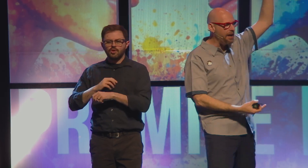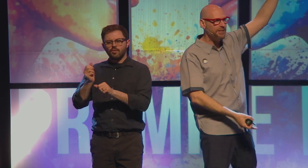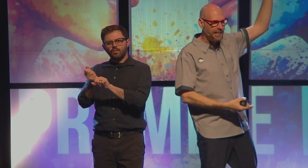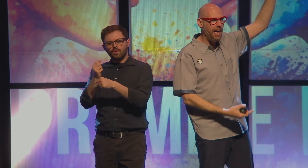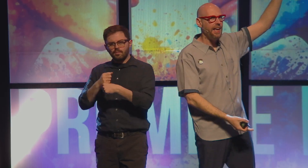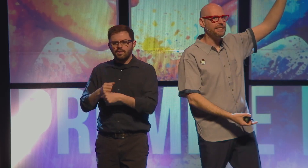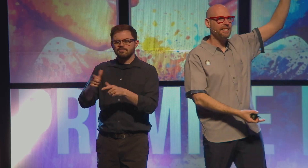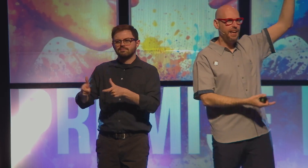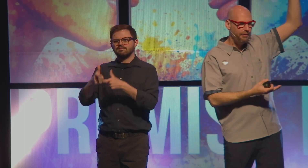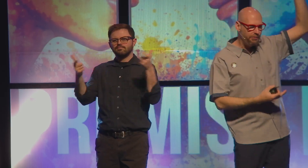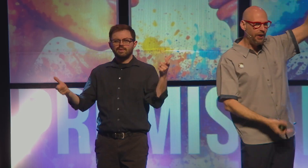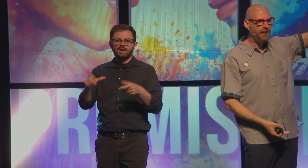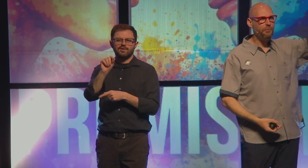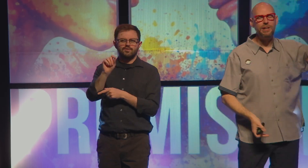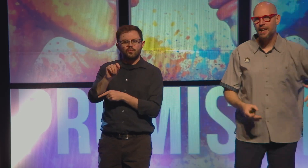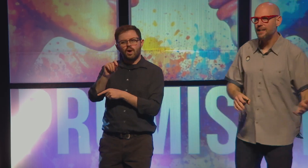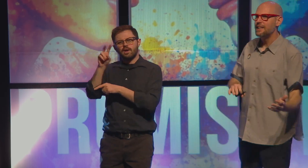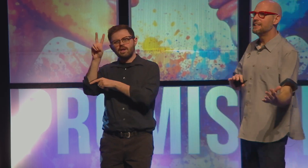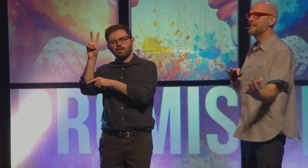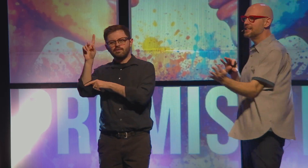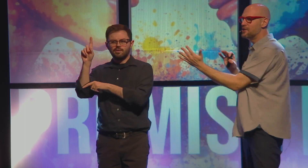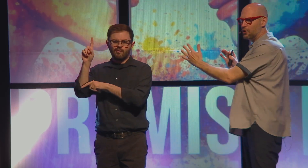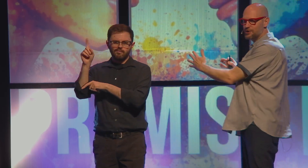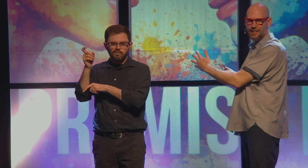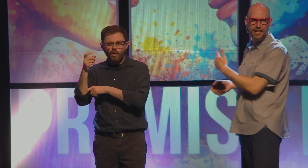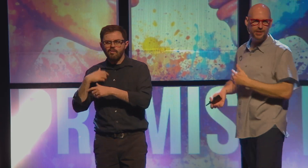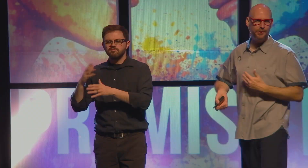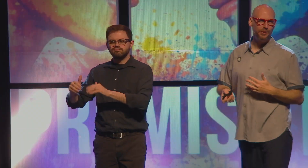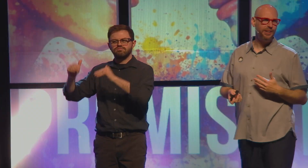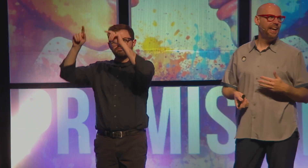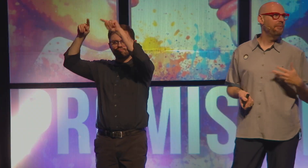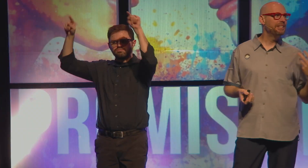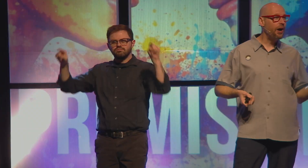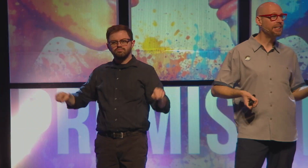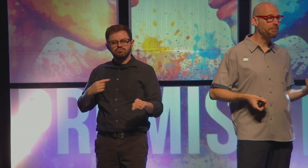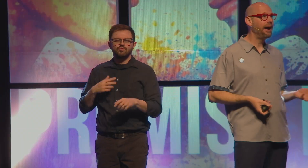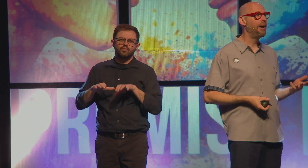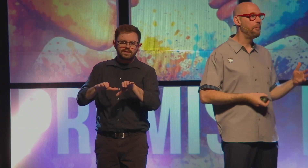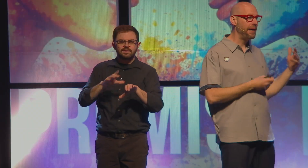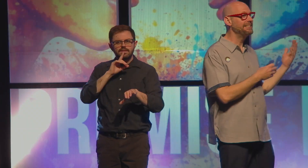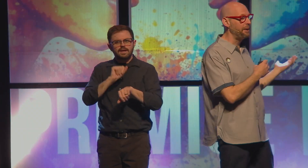printed life-size felt, and we did adult Sunday school,